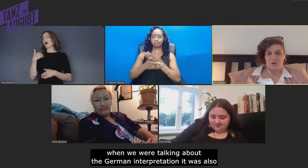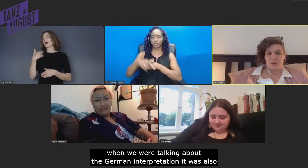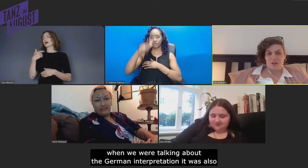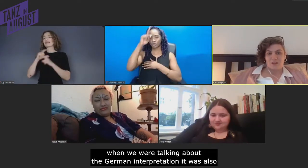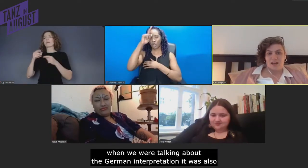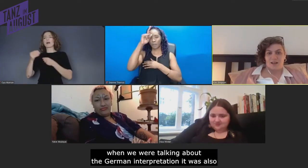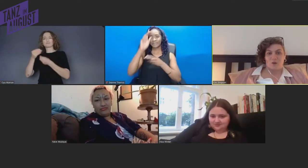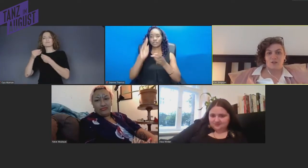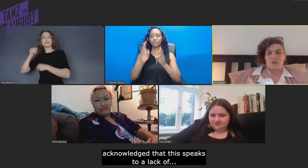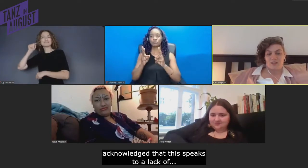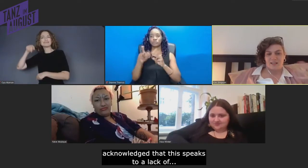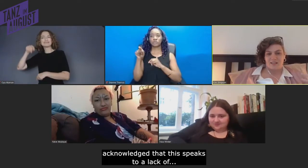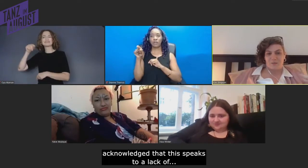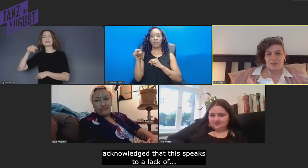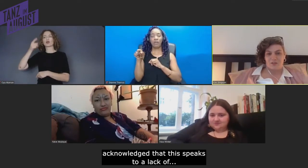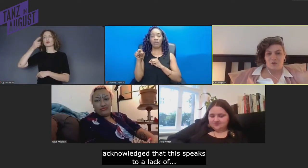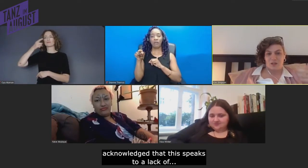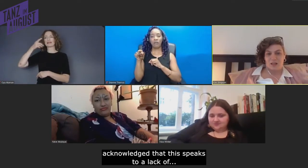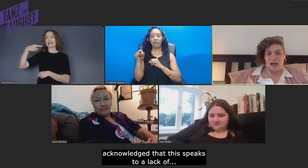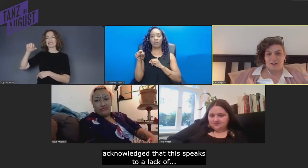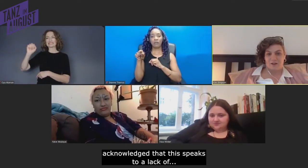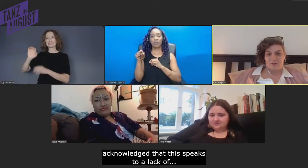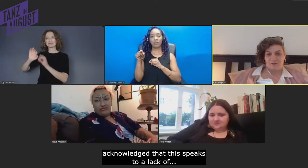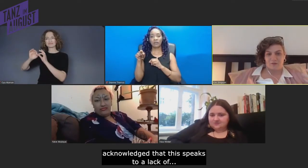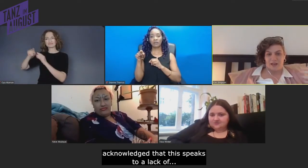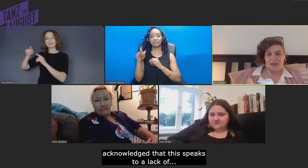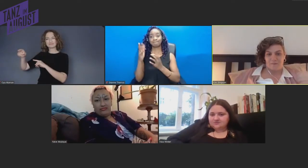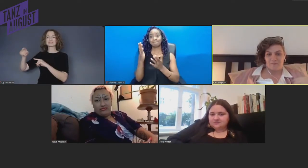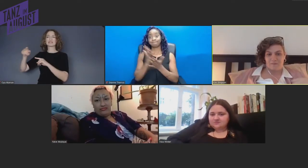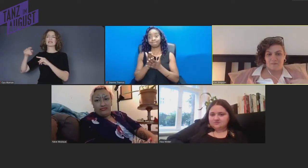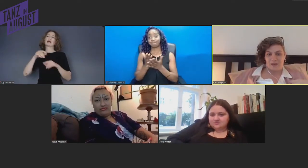also acknowledged that this speaks to a lack of